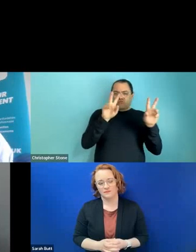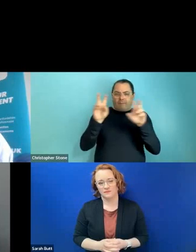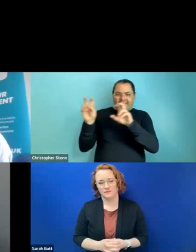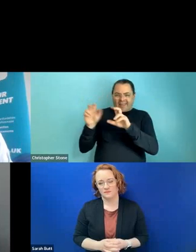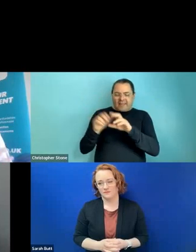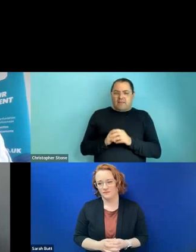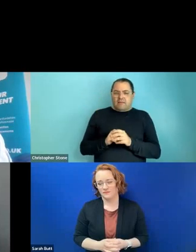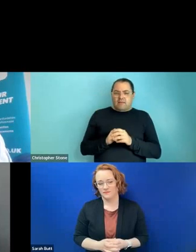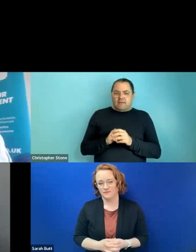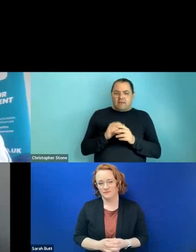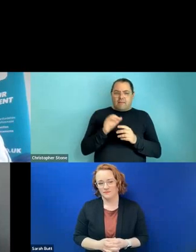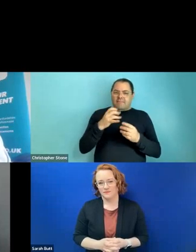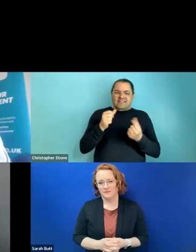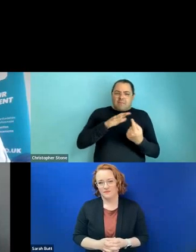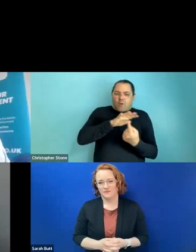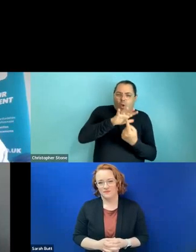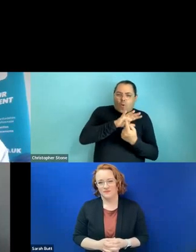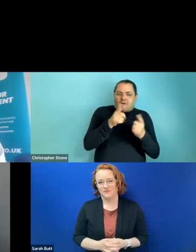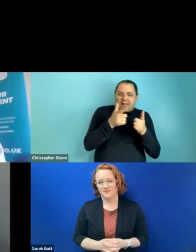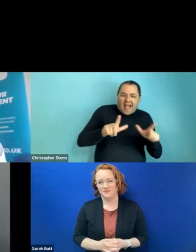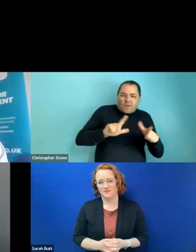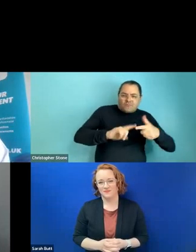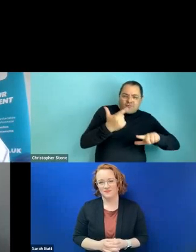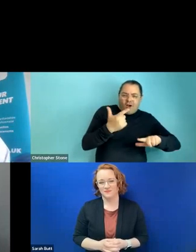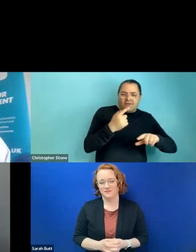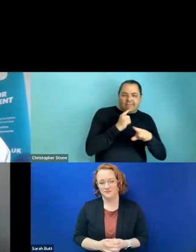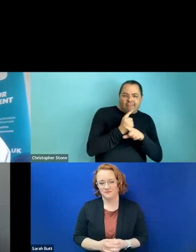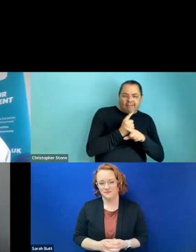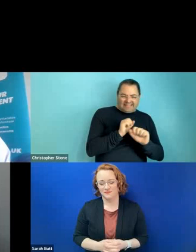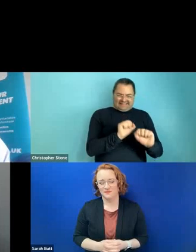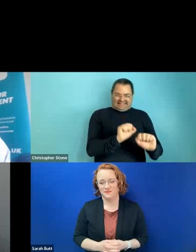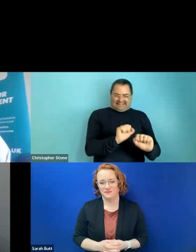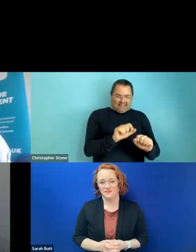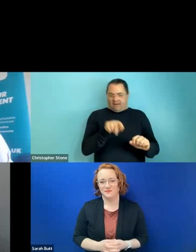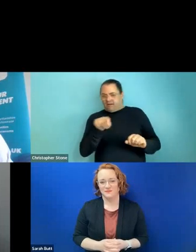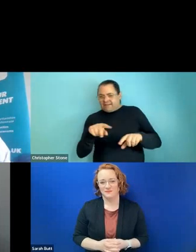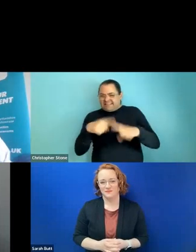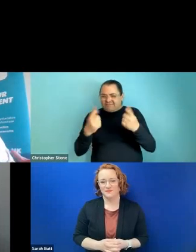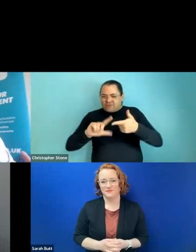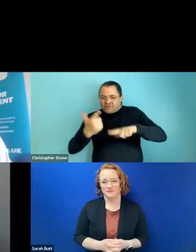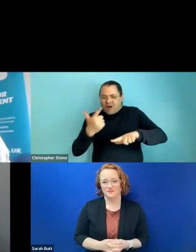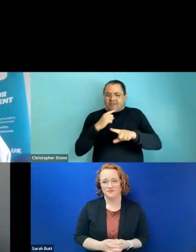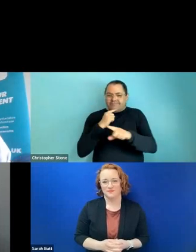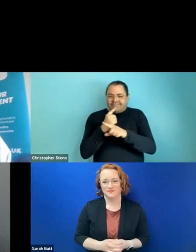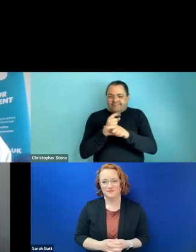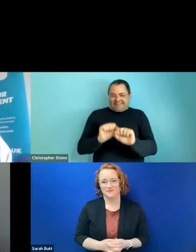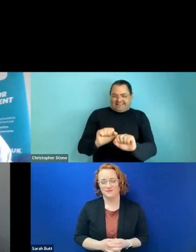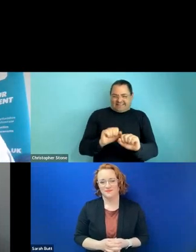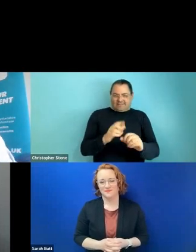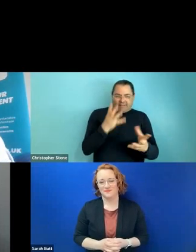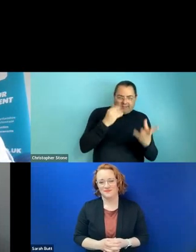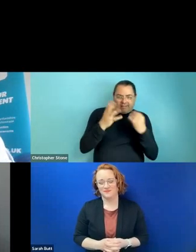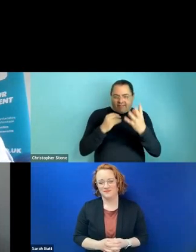lots of, sort of local colloquialisms and and dialects that you pick up as well. So I guess from your perspective, it's